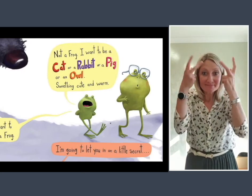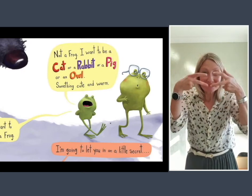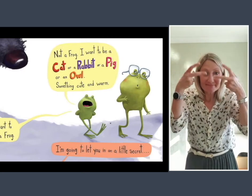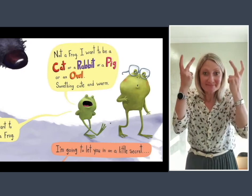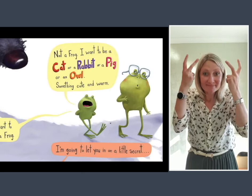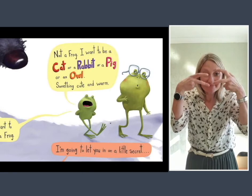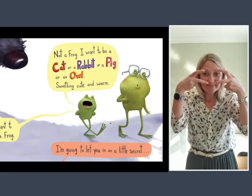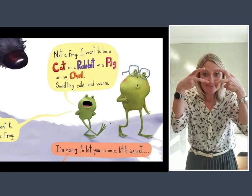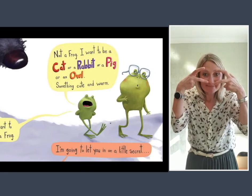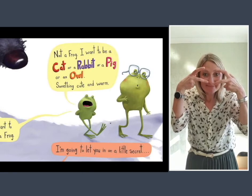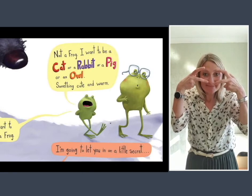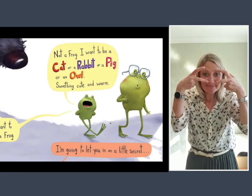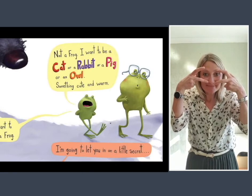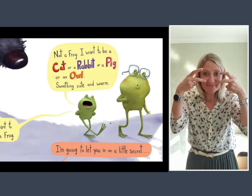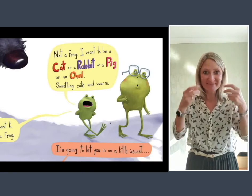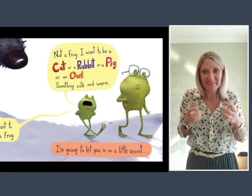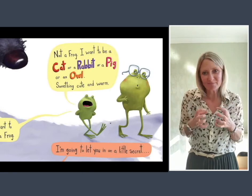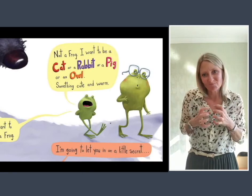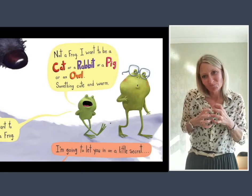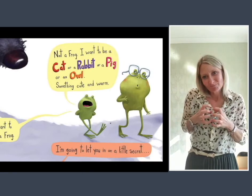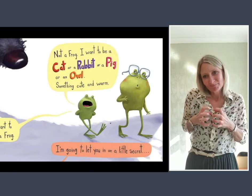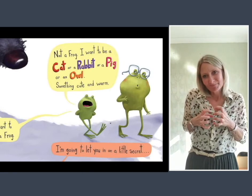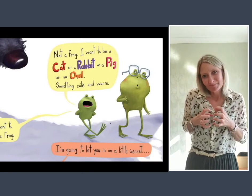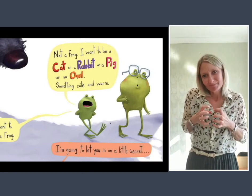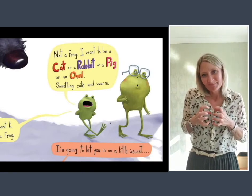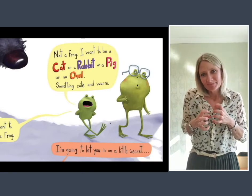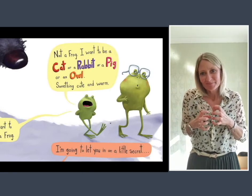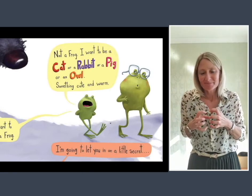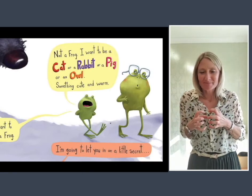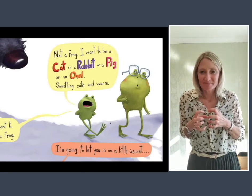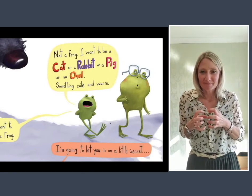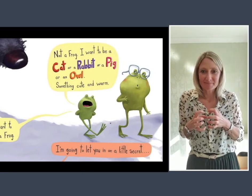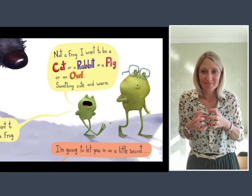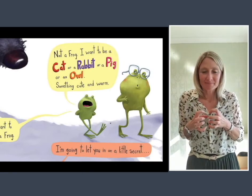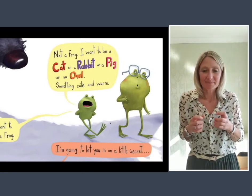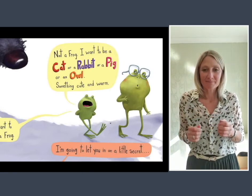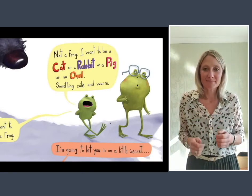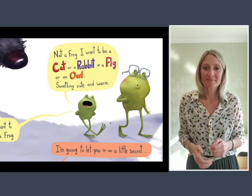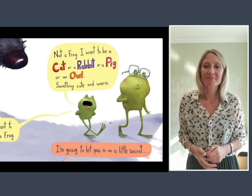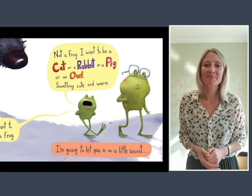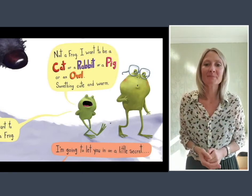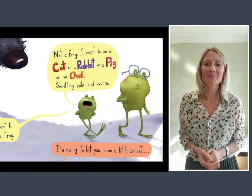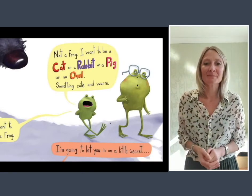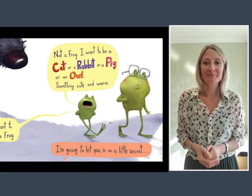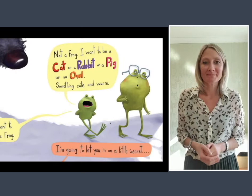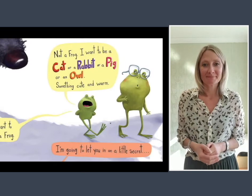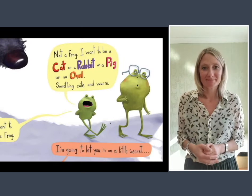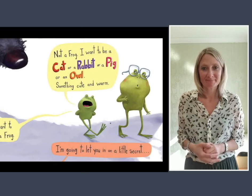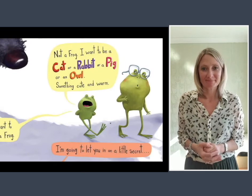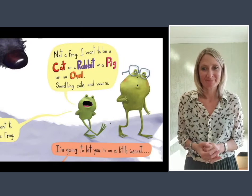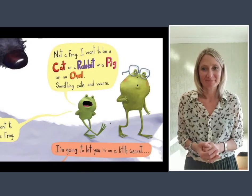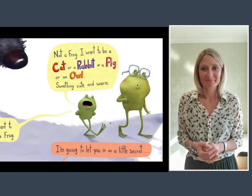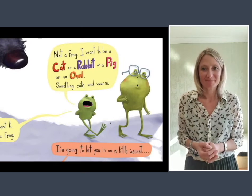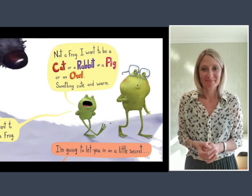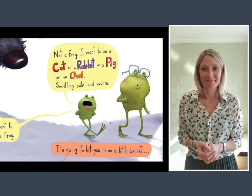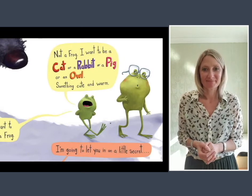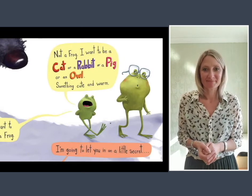owl. Something cute and warm. I'm going to let you in on a little